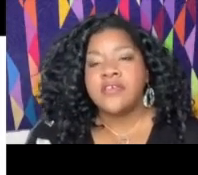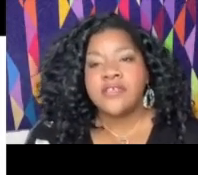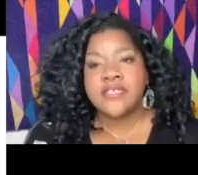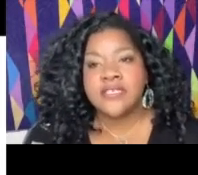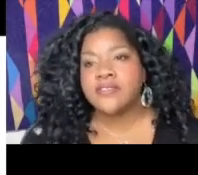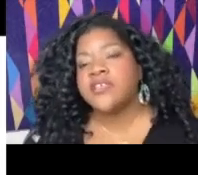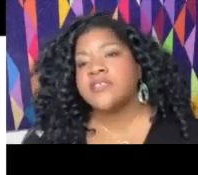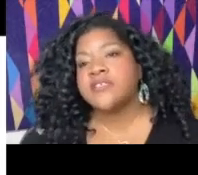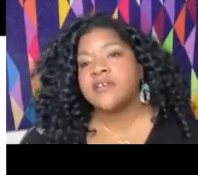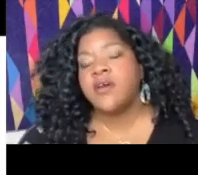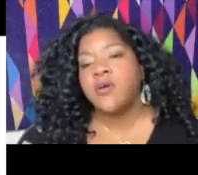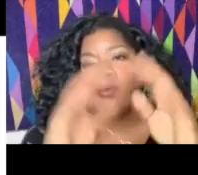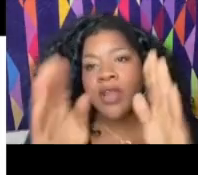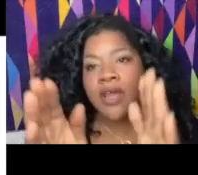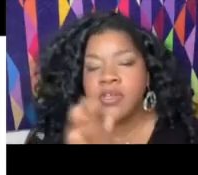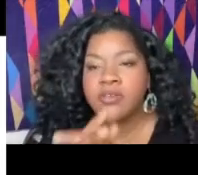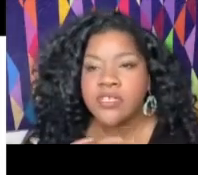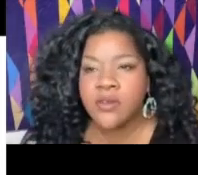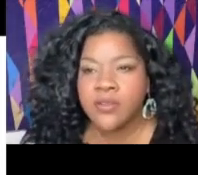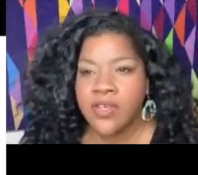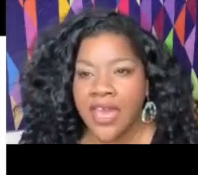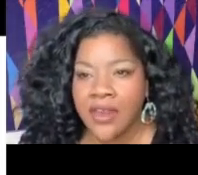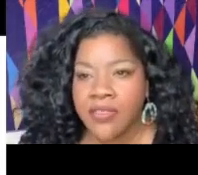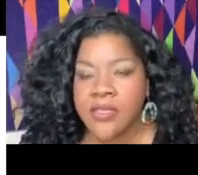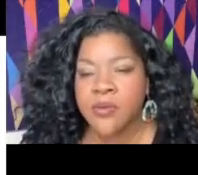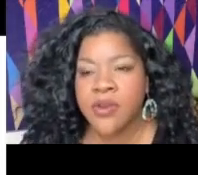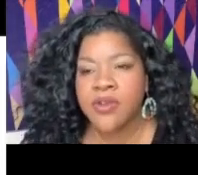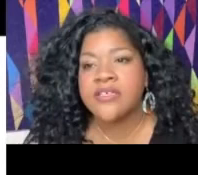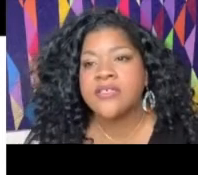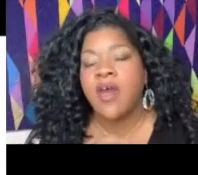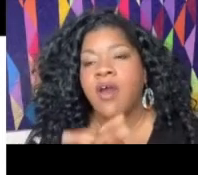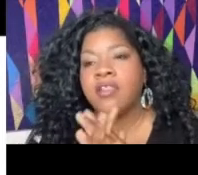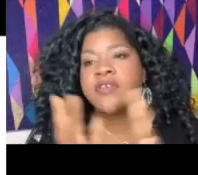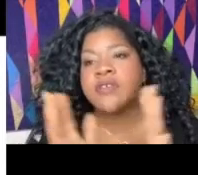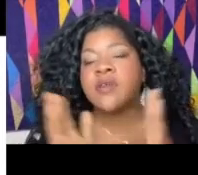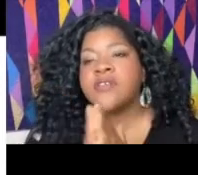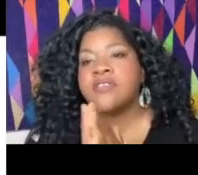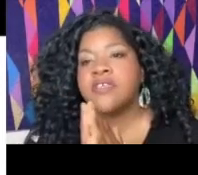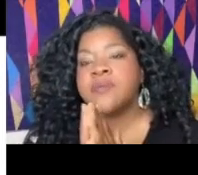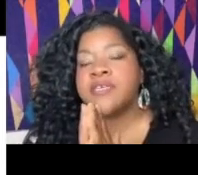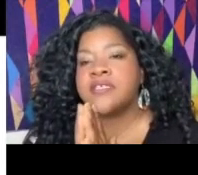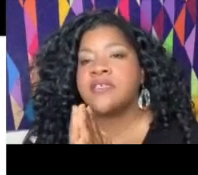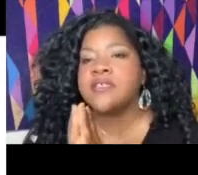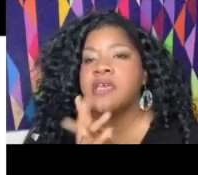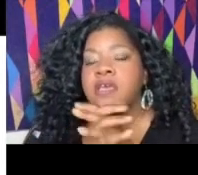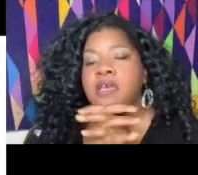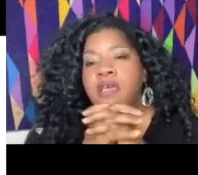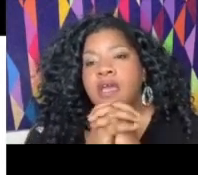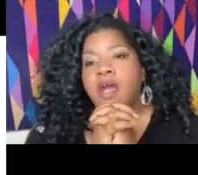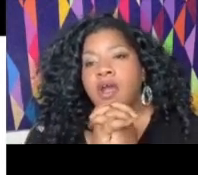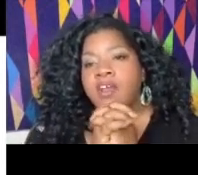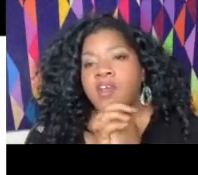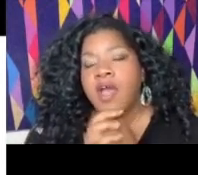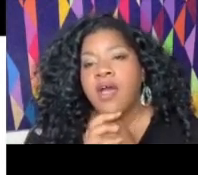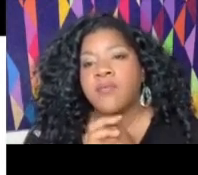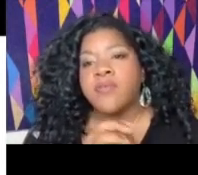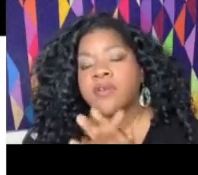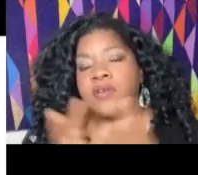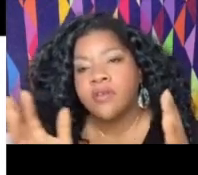This is just, what I want you to look at on this work is all of the skirts on these pieces